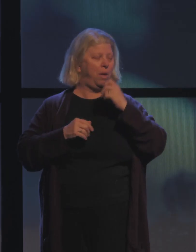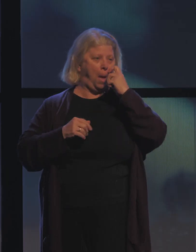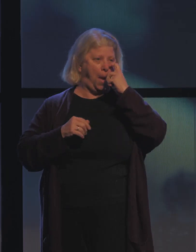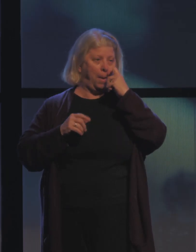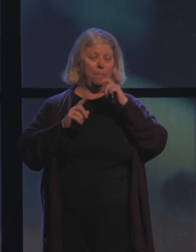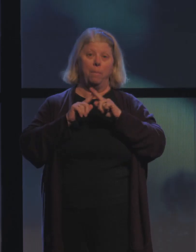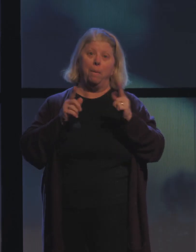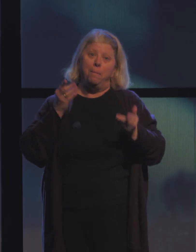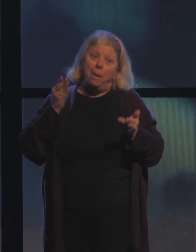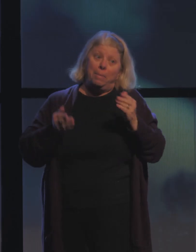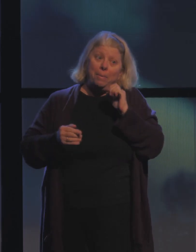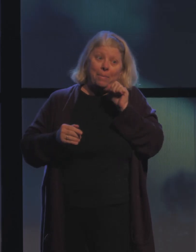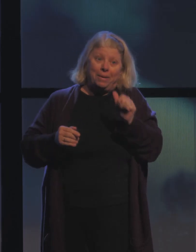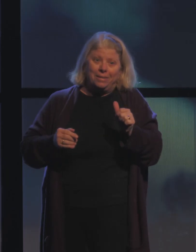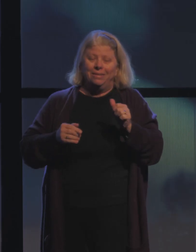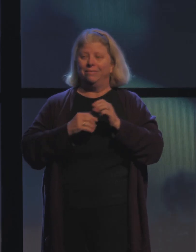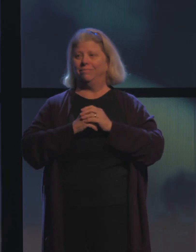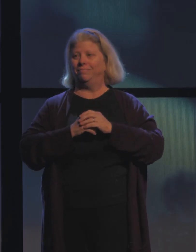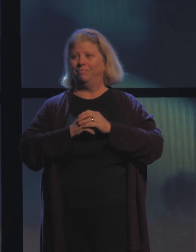But maybe it wasn't.